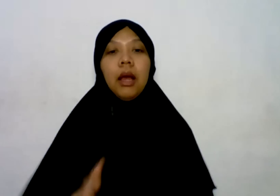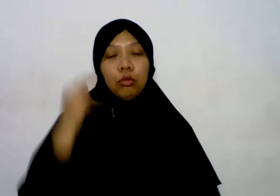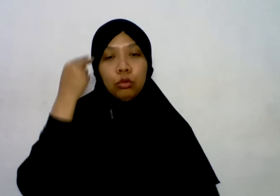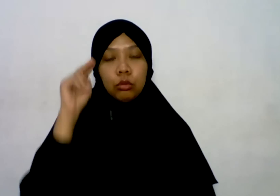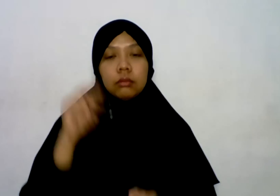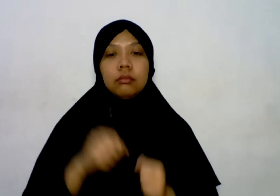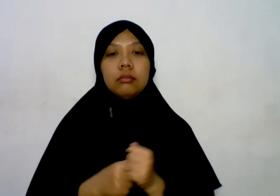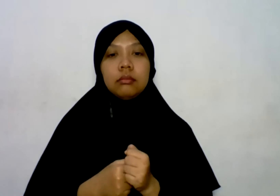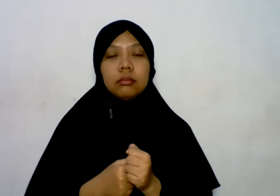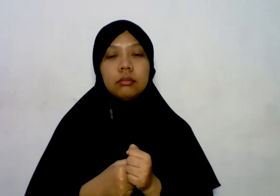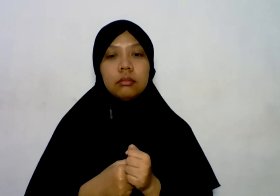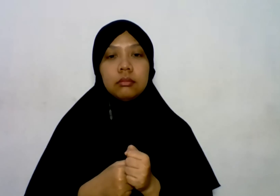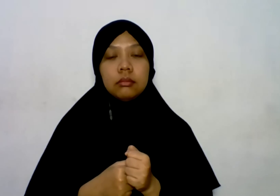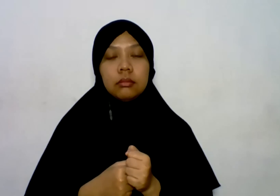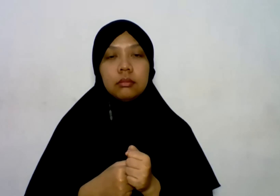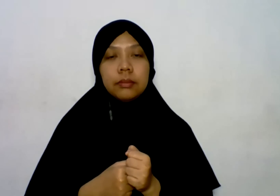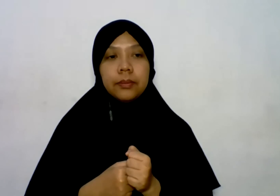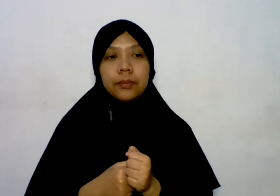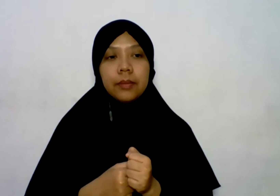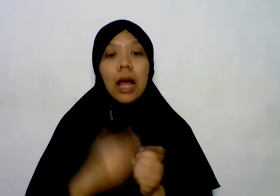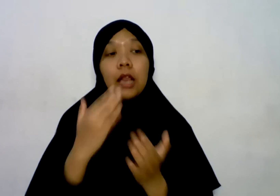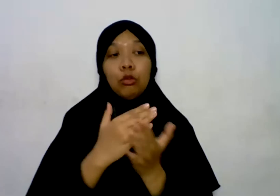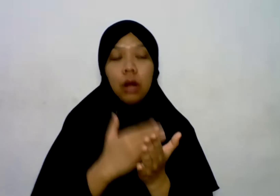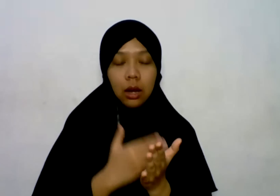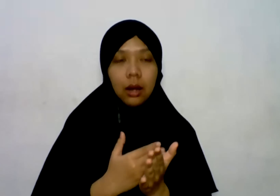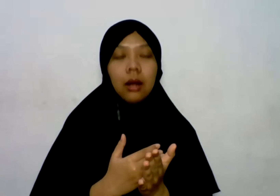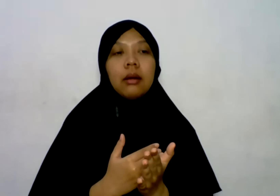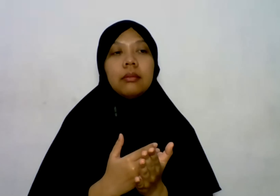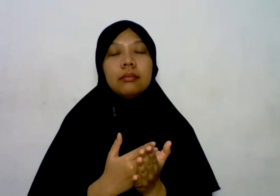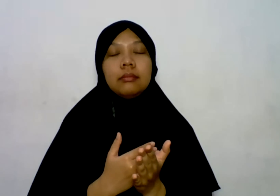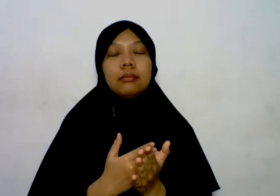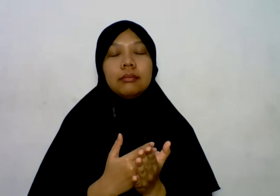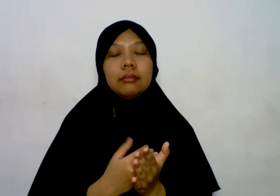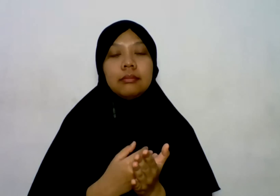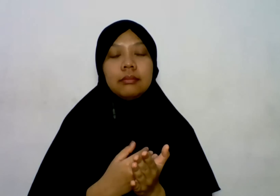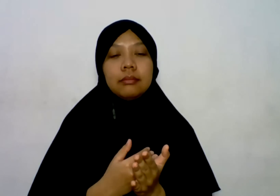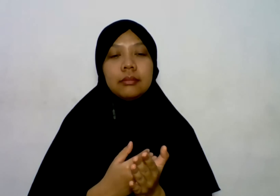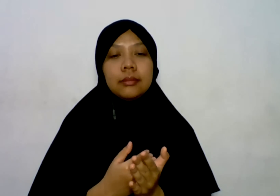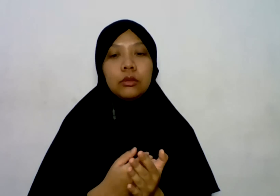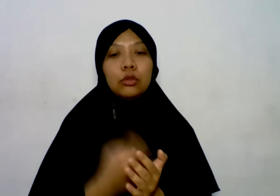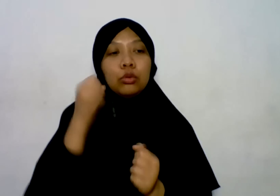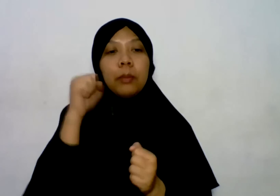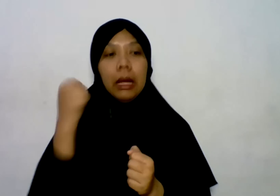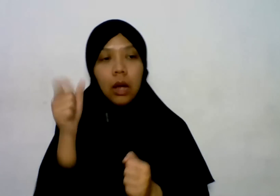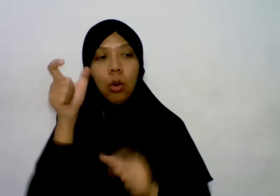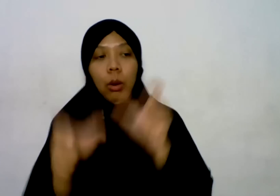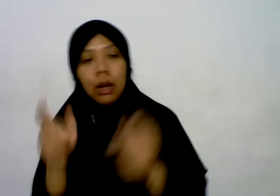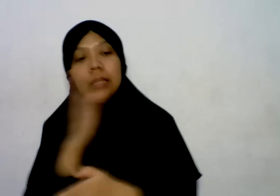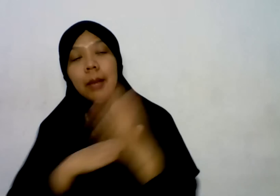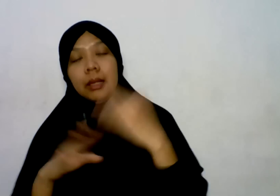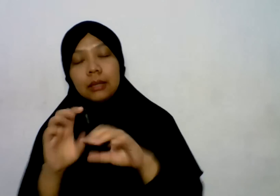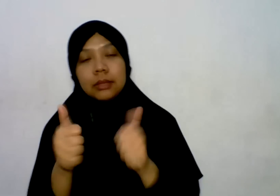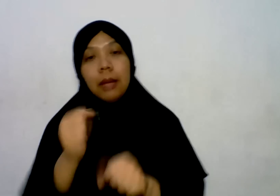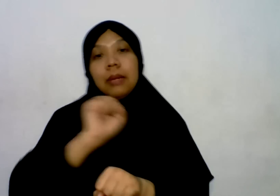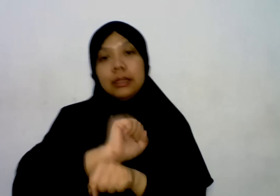implemented the employment quota policy, 1% in private sector and 2% in public sector. Yeah,